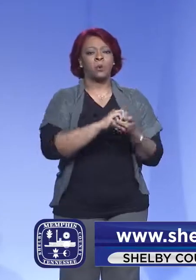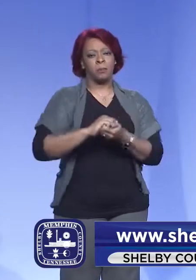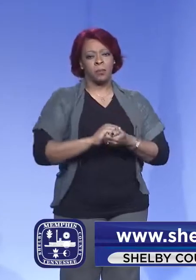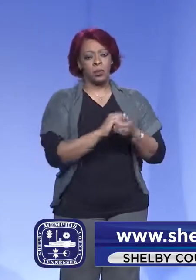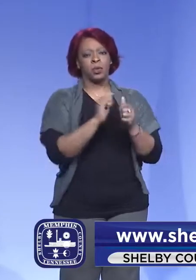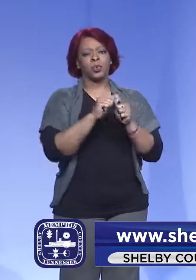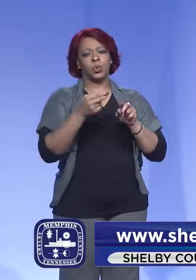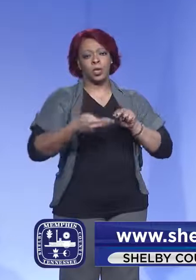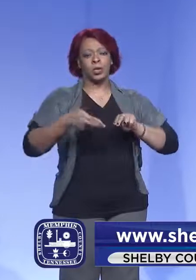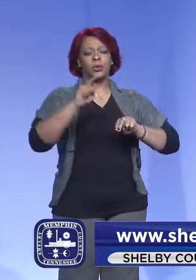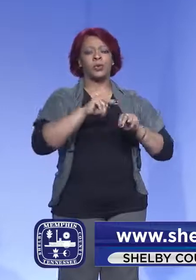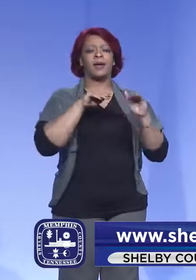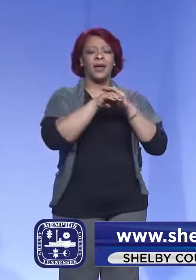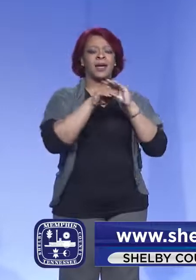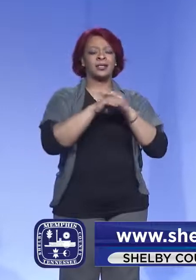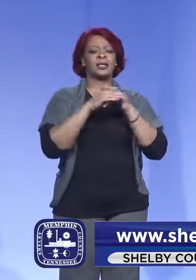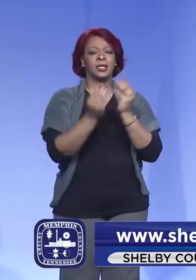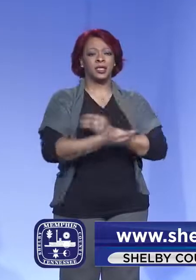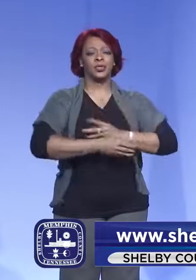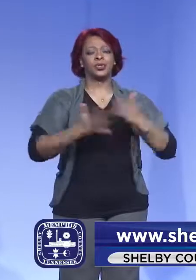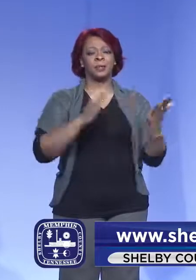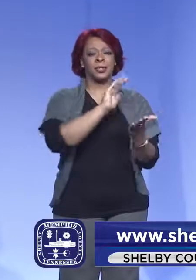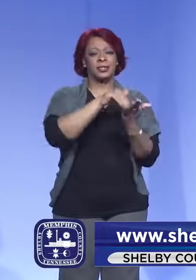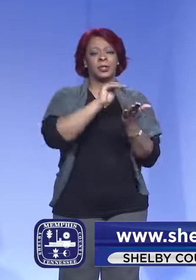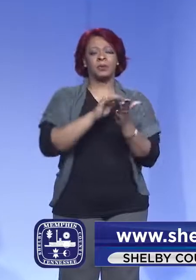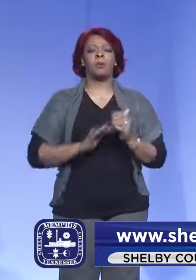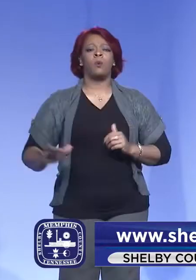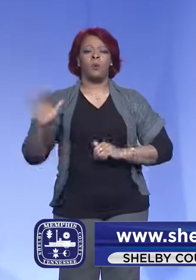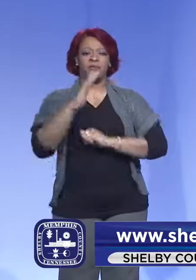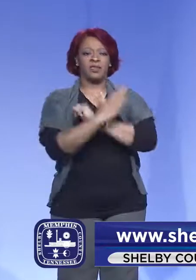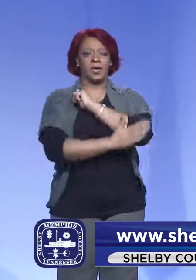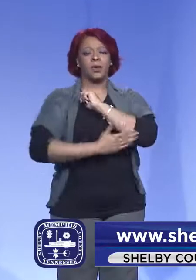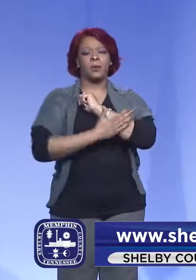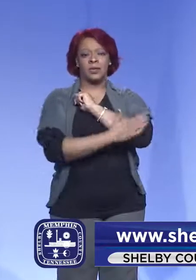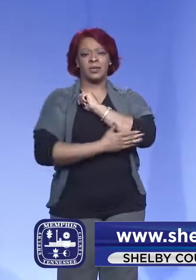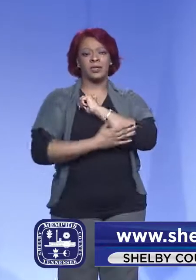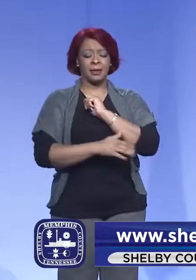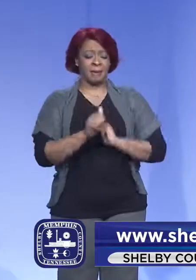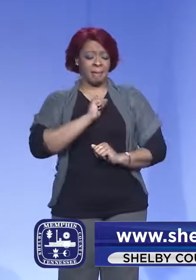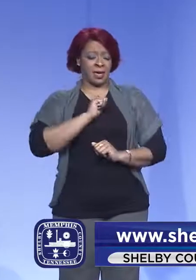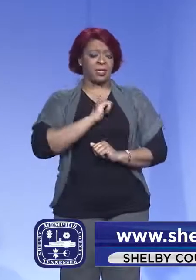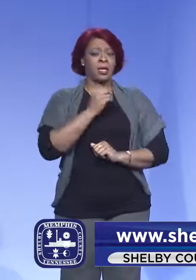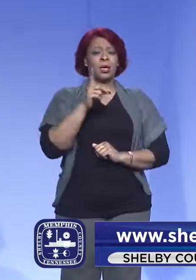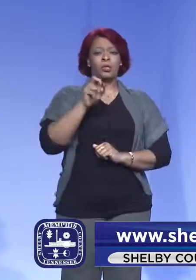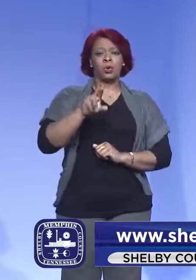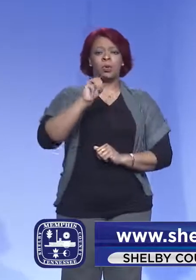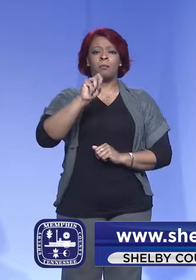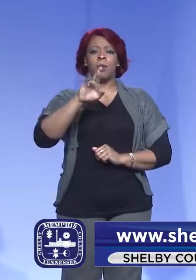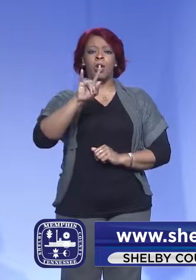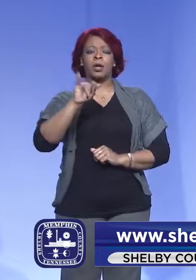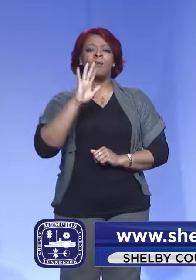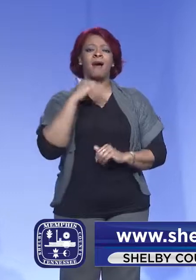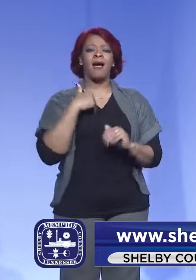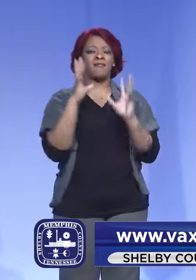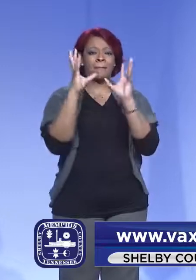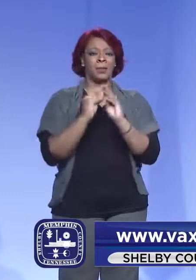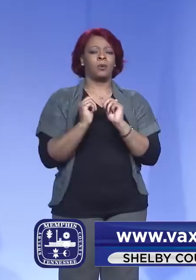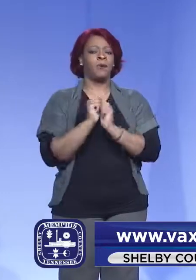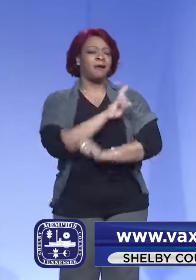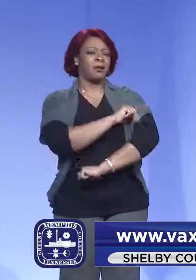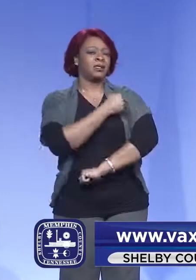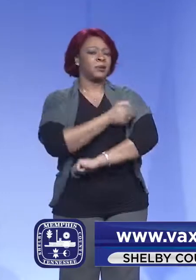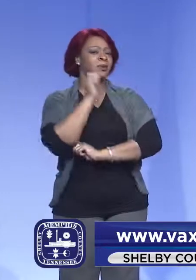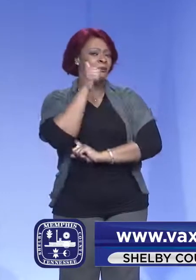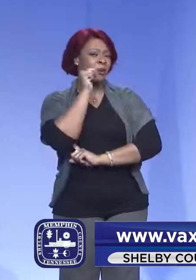to increase access and distribution sites across the county. Myself, as well as Dr. Martin, will have a meeting with the